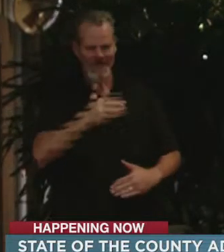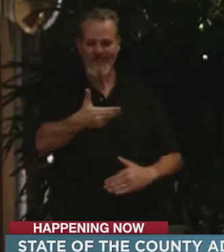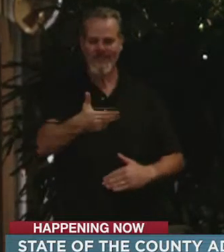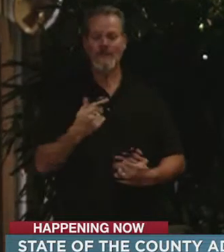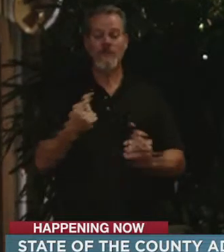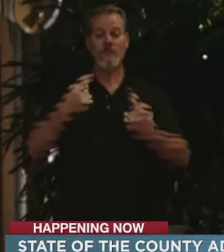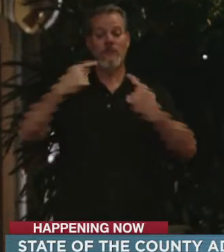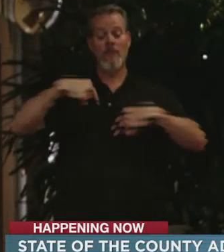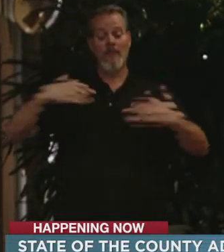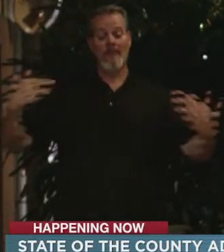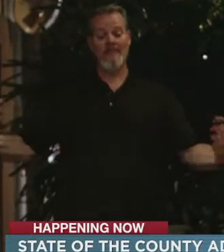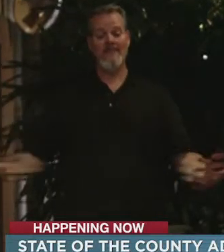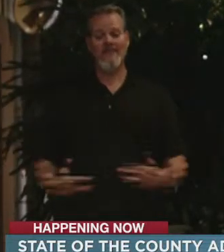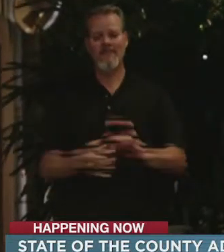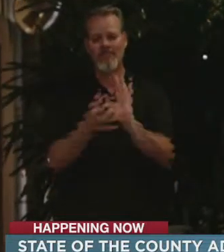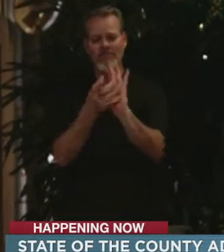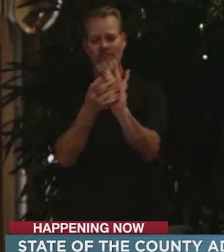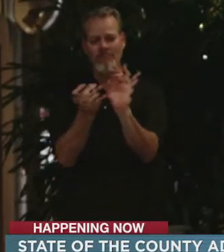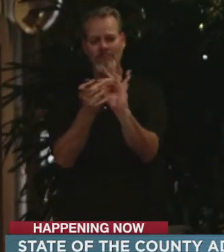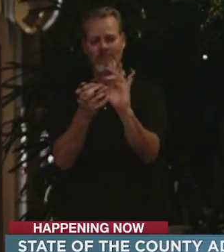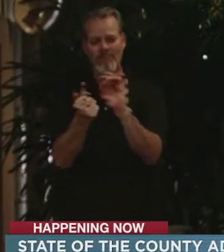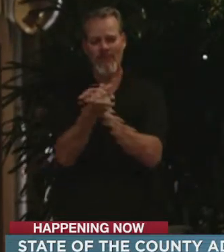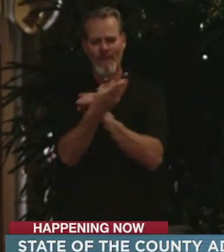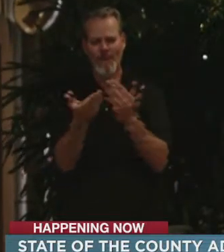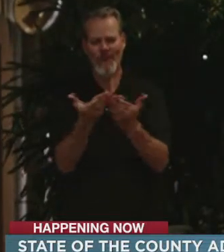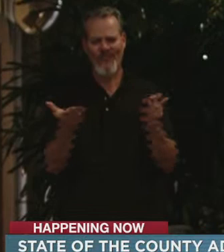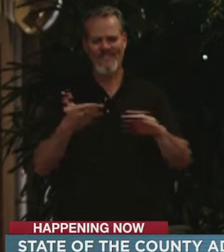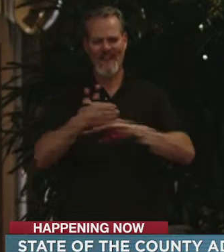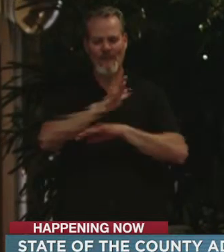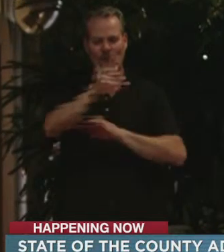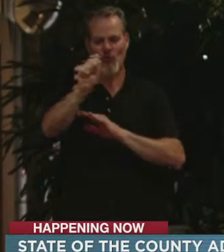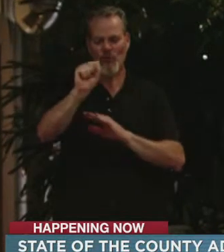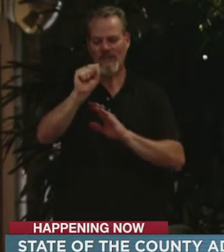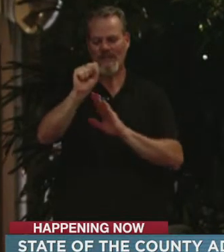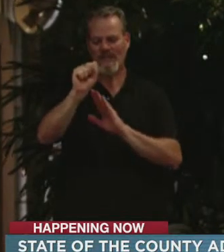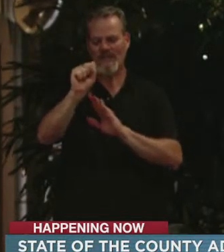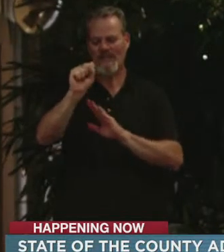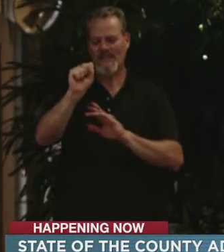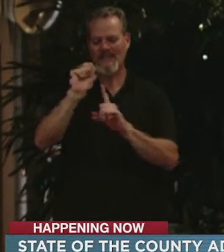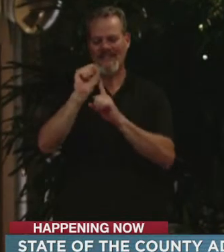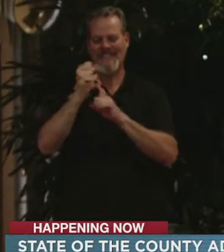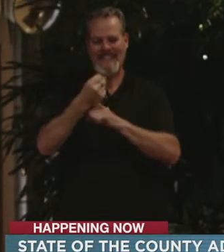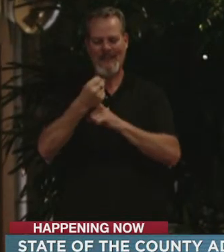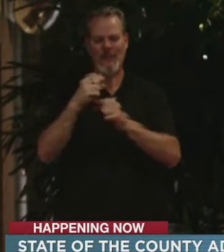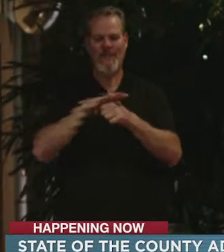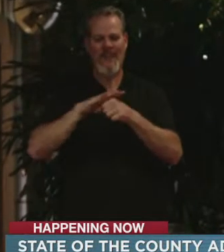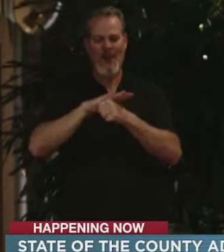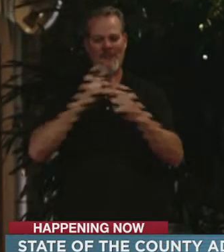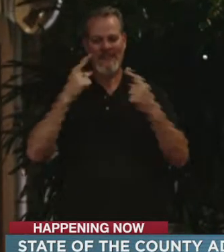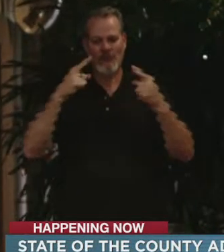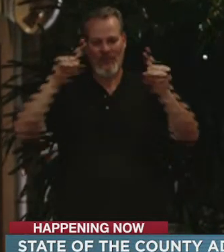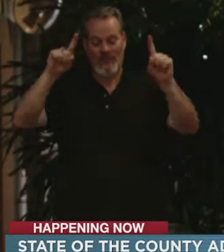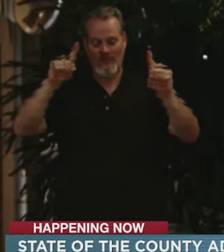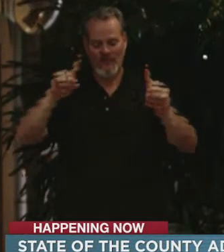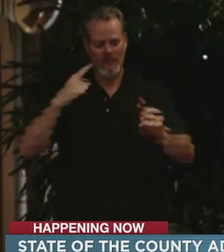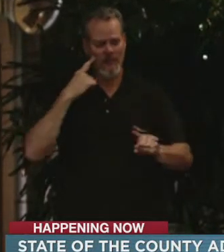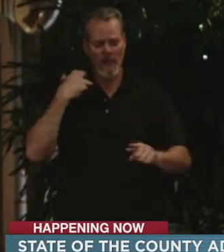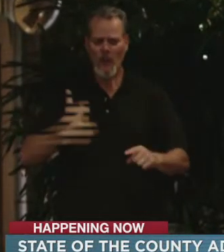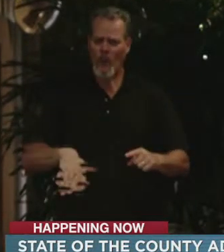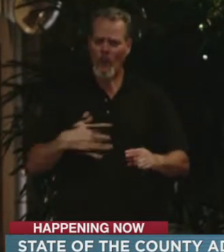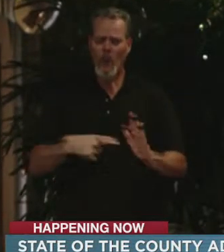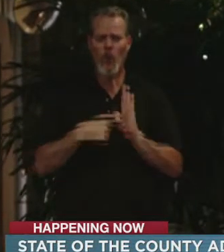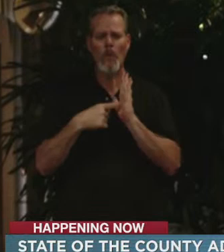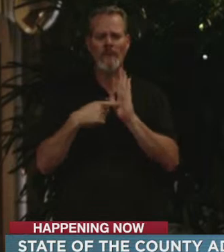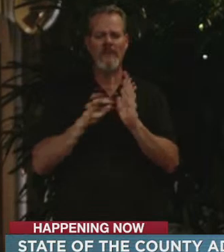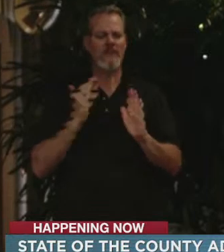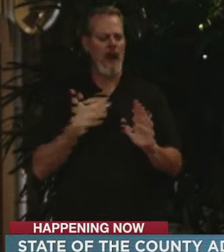come and say a few words after your State of the County address. I believe it really represents the clear intention